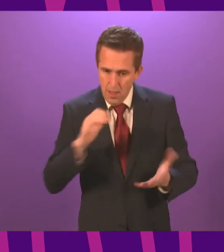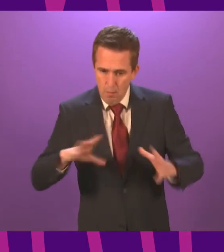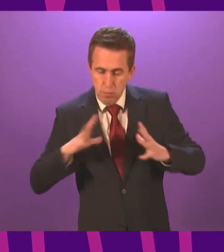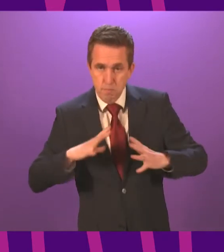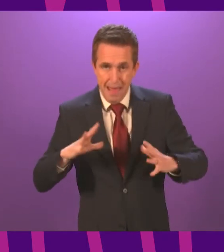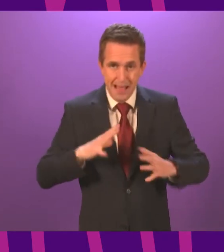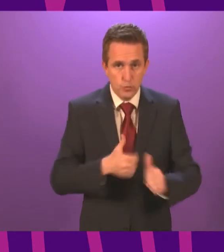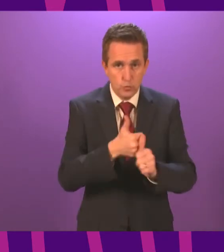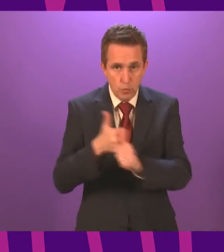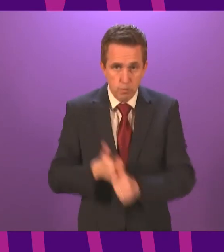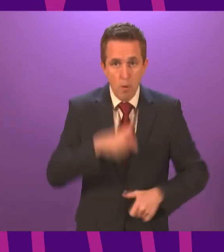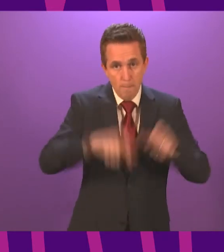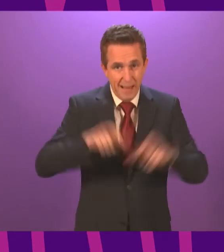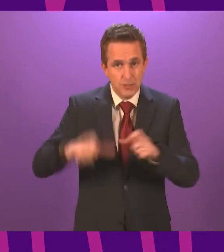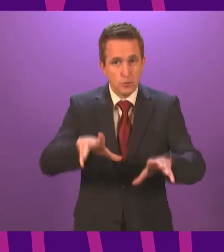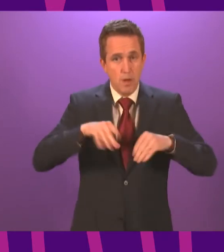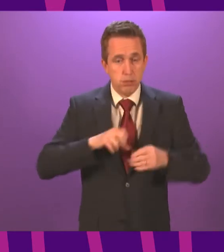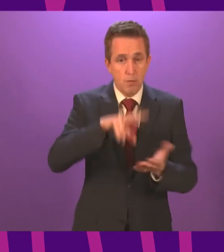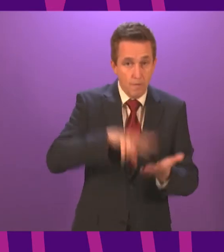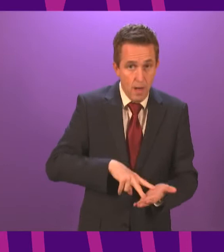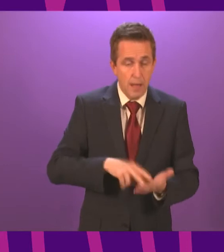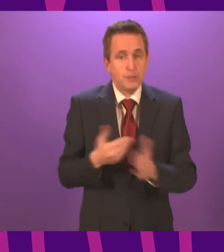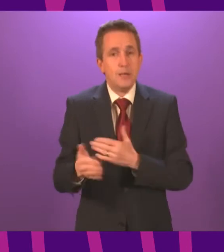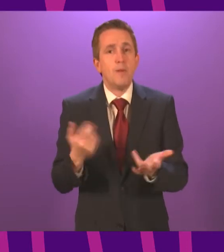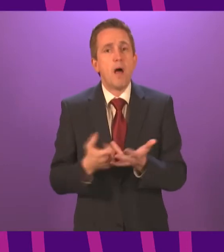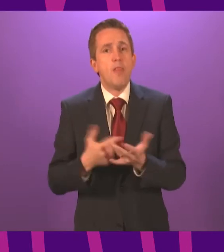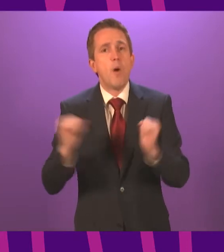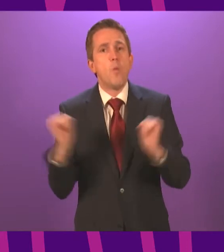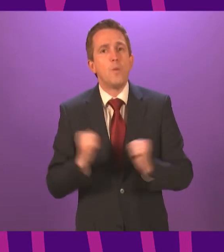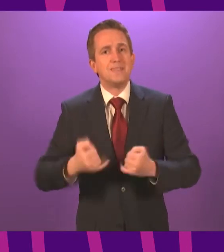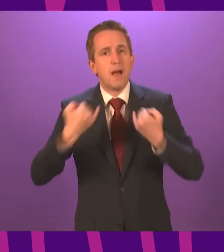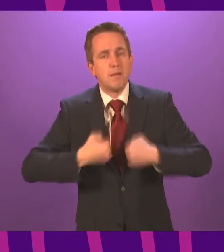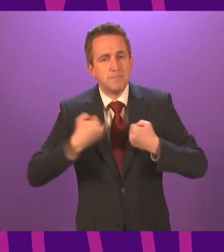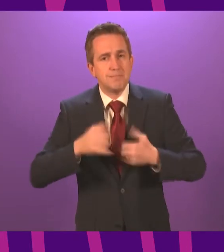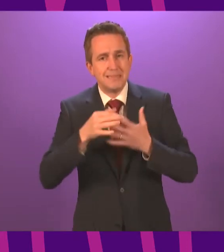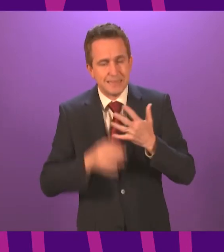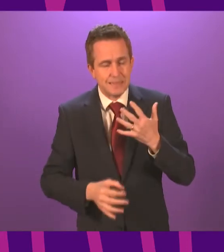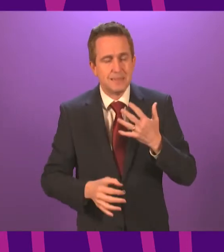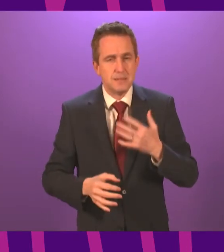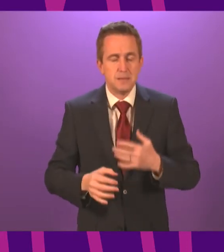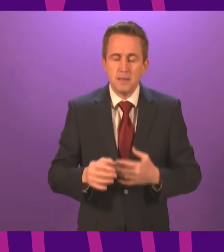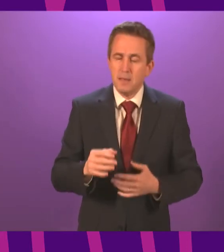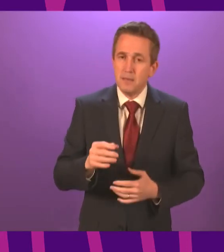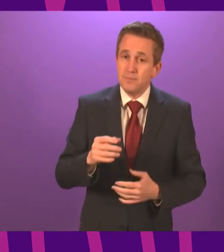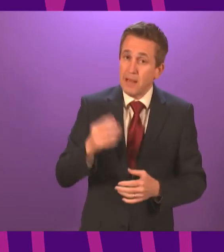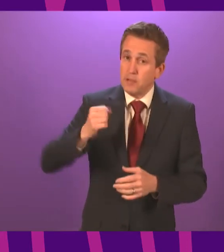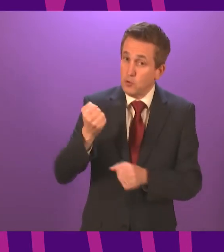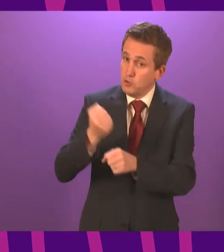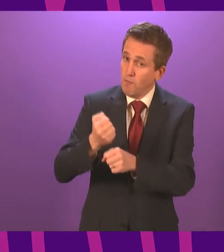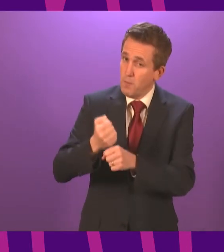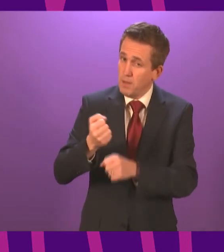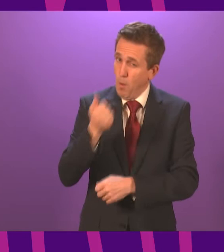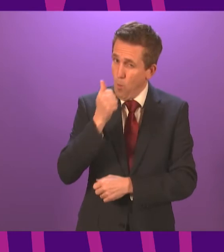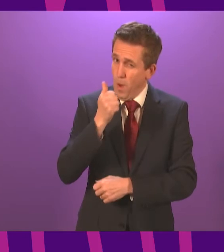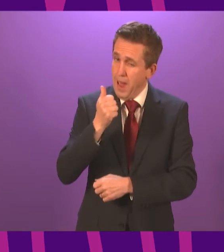patients, as well as the usual winter pressures. So before I set out the rationale behind these decisions, I wish to underline how aware we are of the